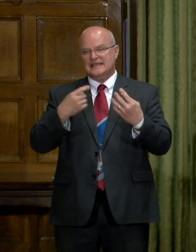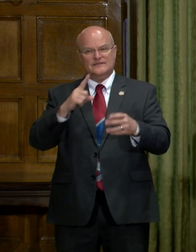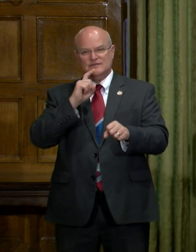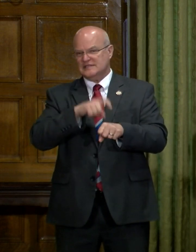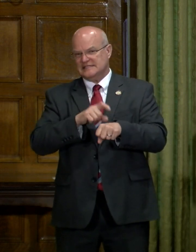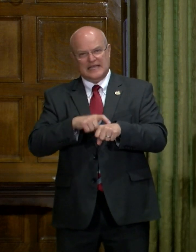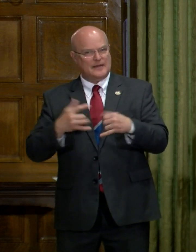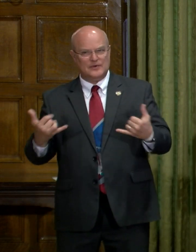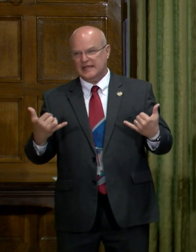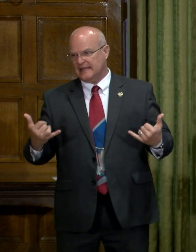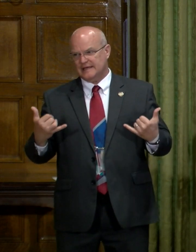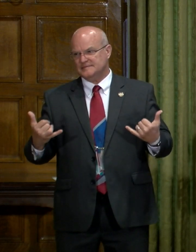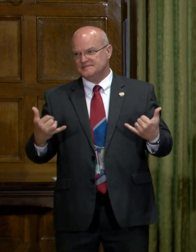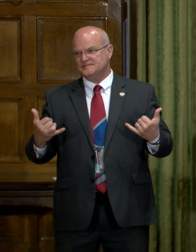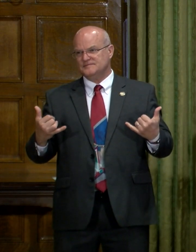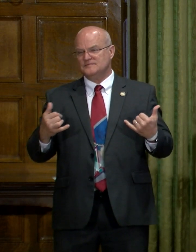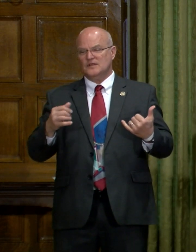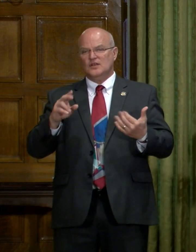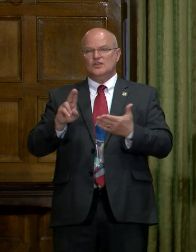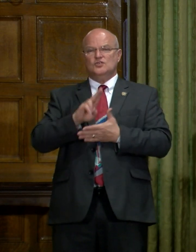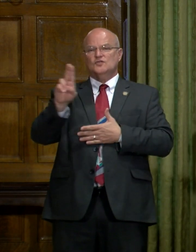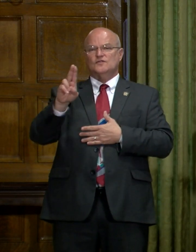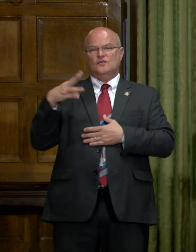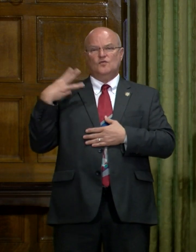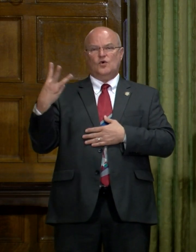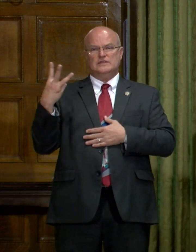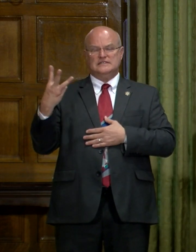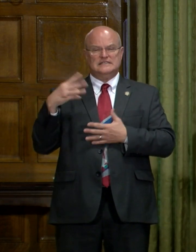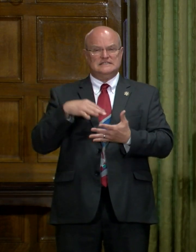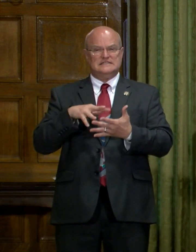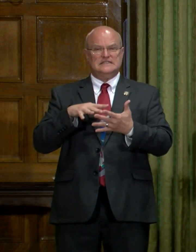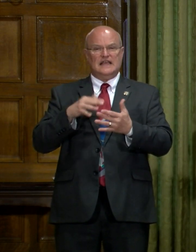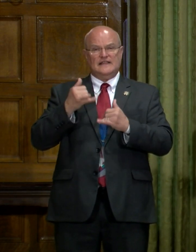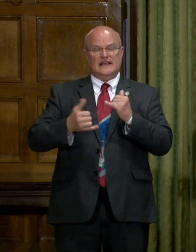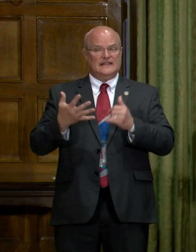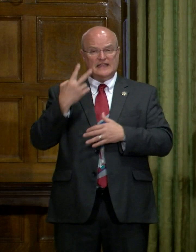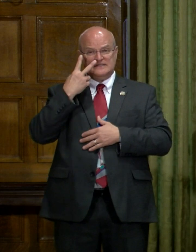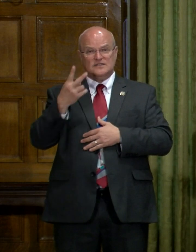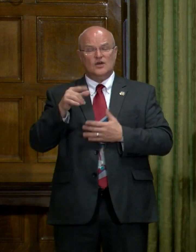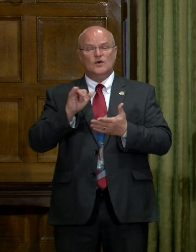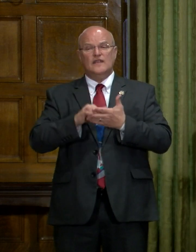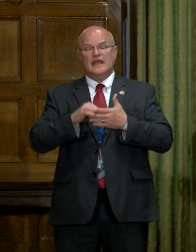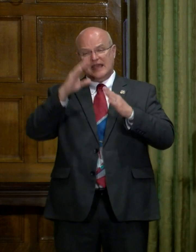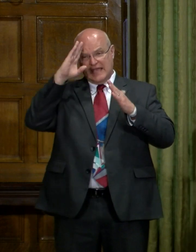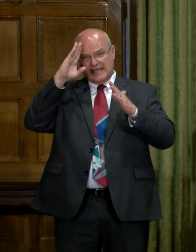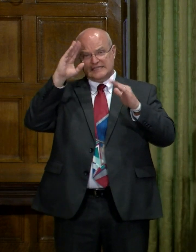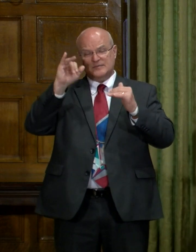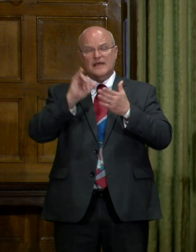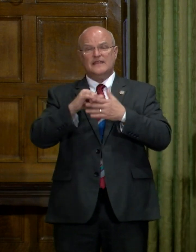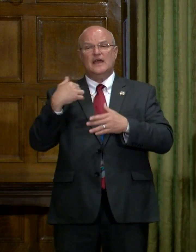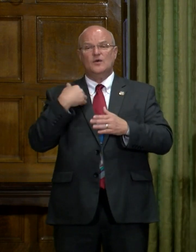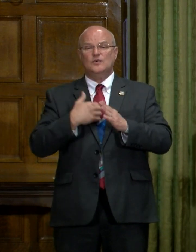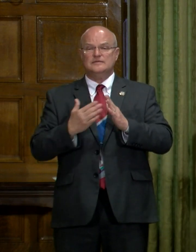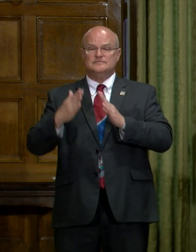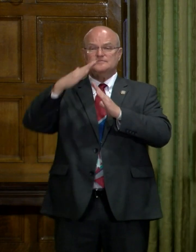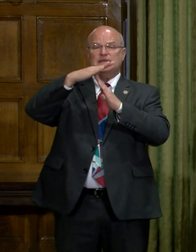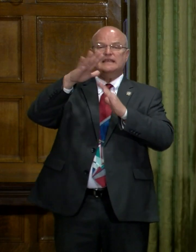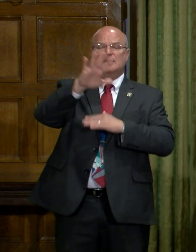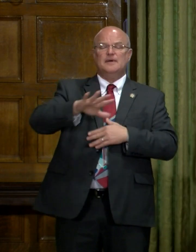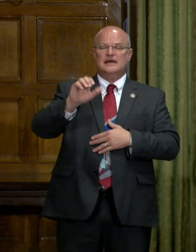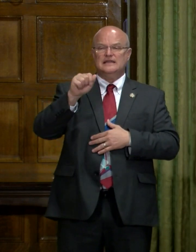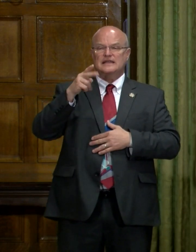time frame at this point. The University of Washington study, the last thing I saw was that they anticipated that we'd peak about